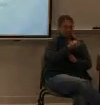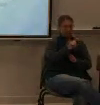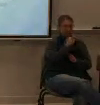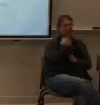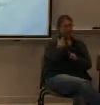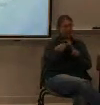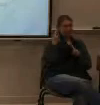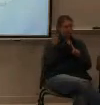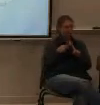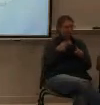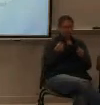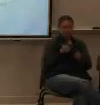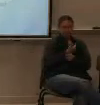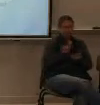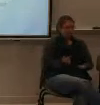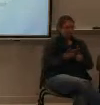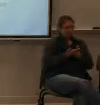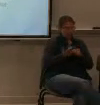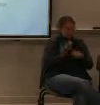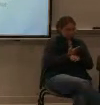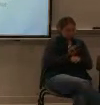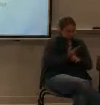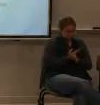that organisms use